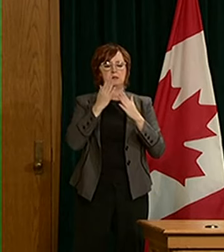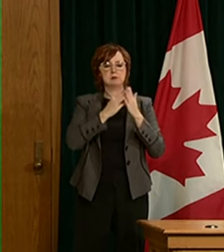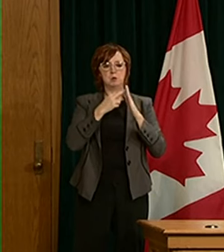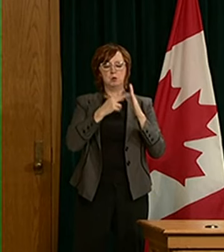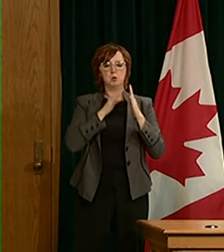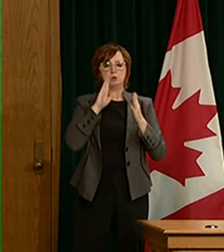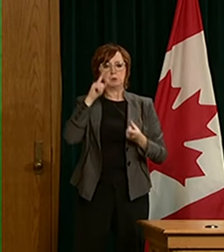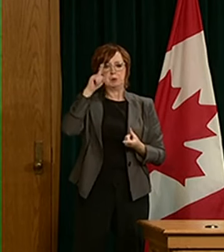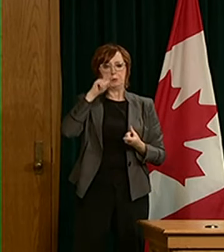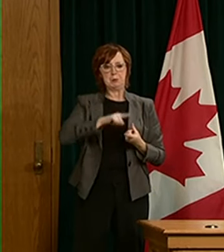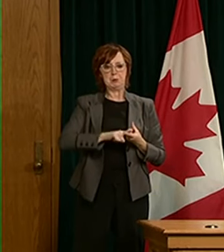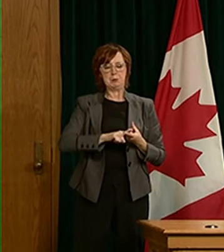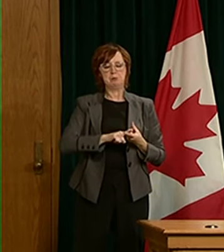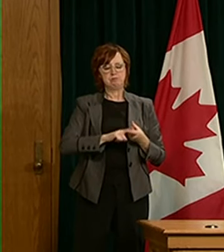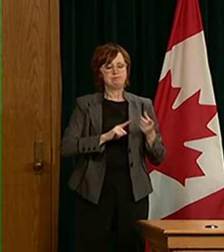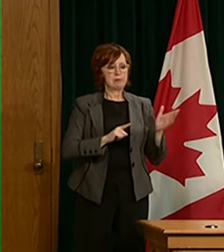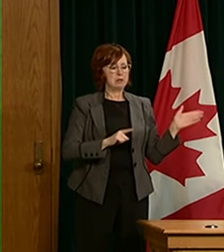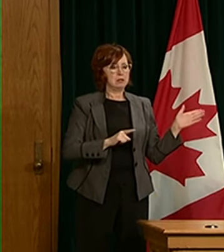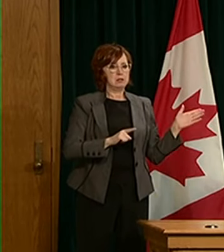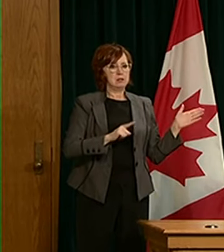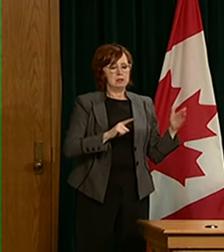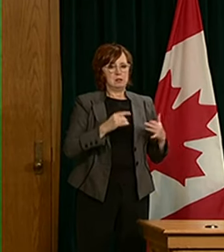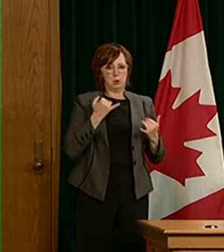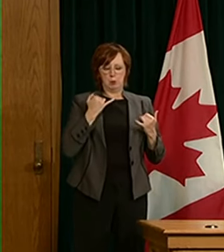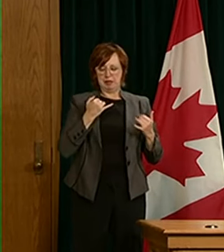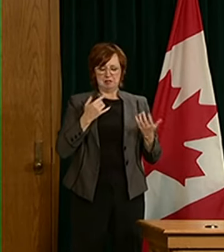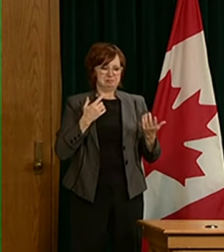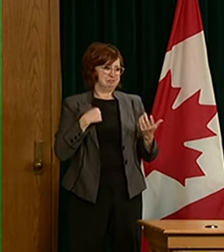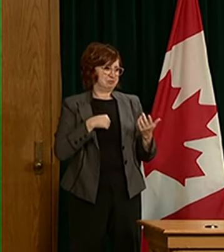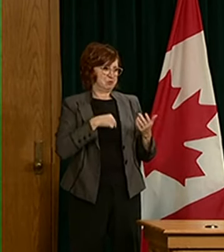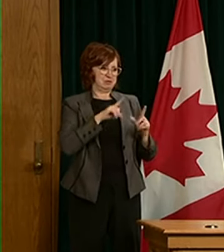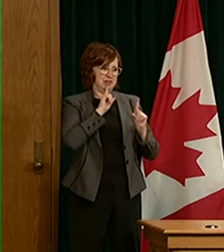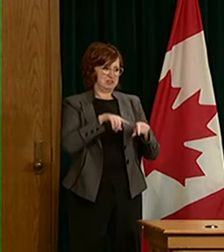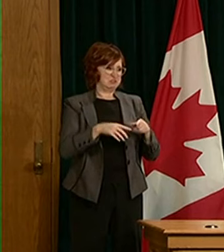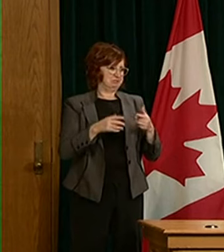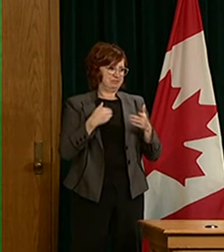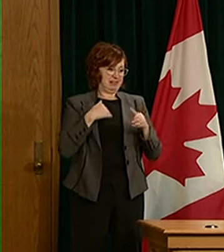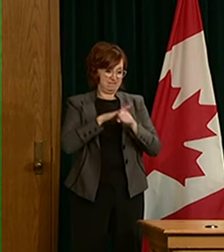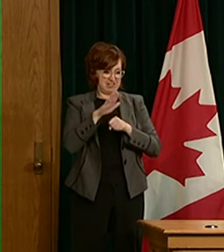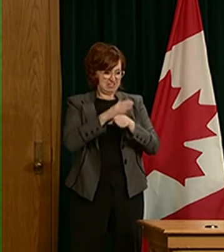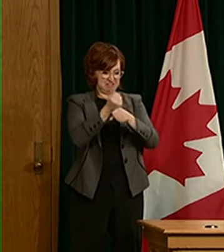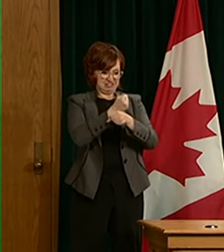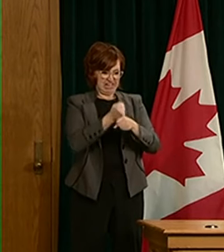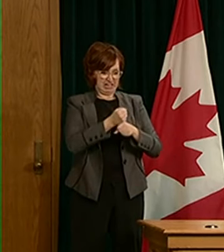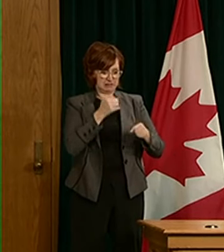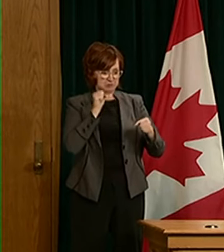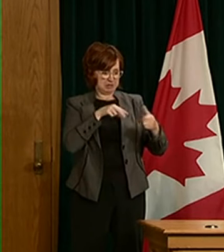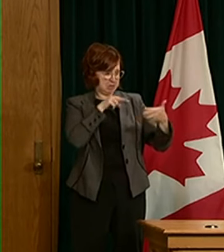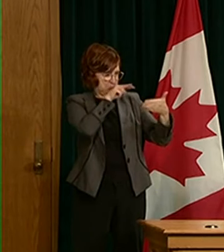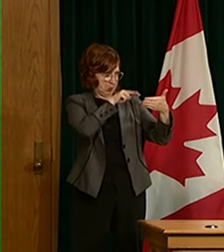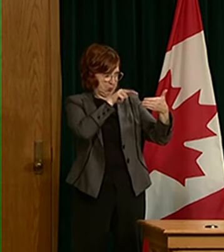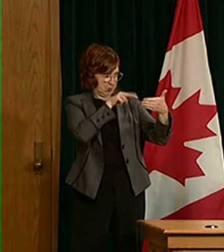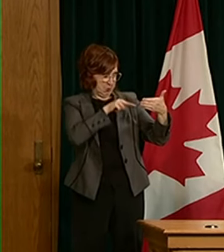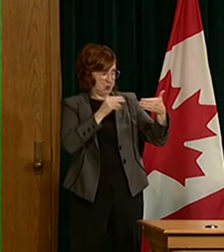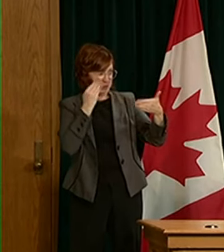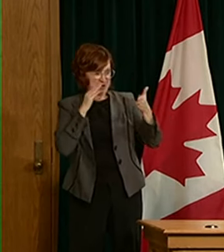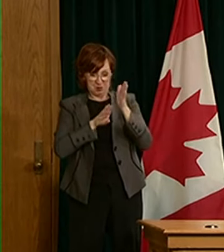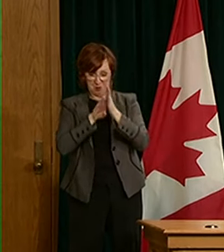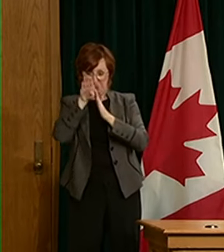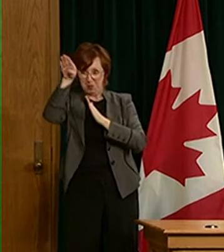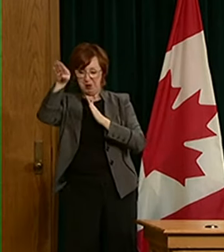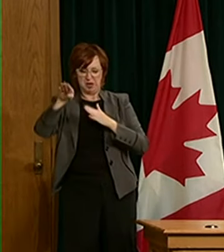So, and I would say, just to reiterate what Susan has said, at this point in time, we just don't have enough data that's going to tell us exactly when we're going to see that peak or